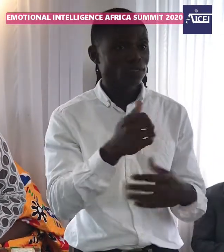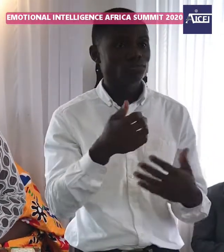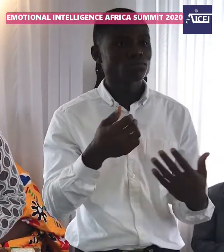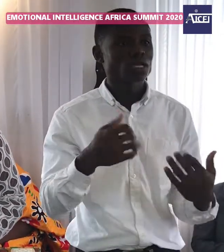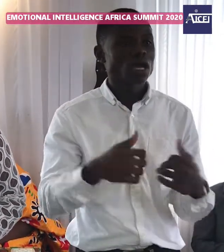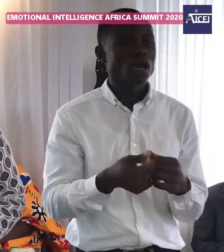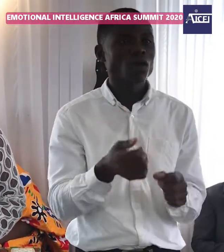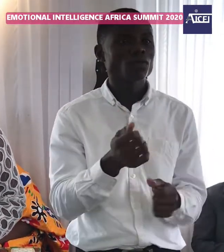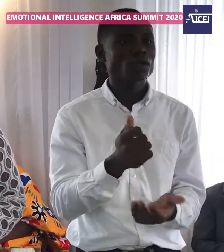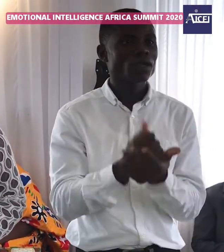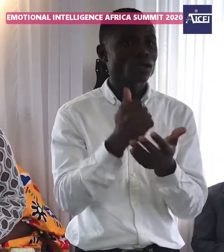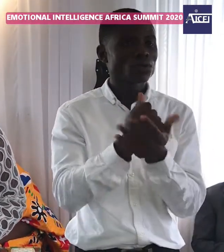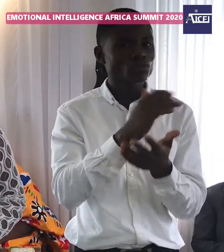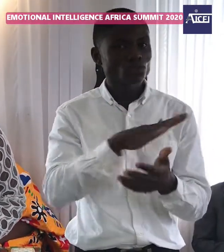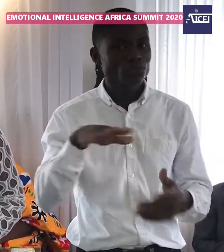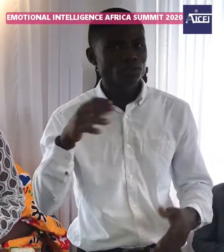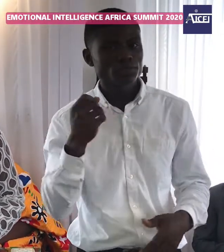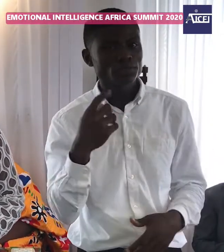child.